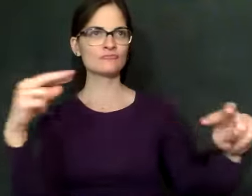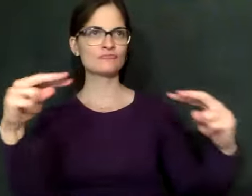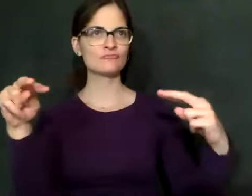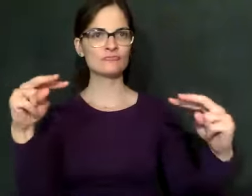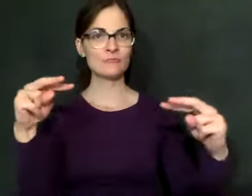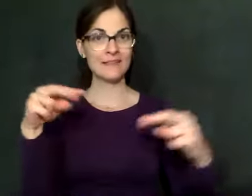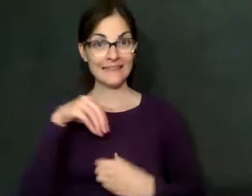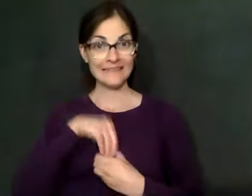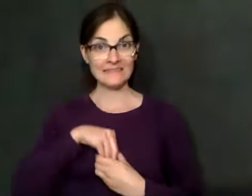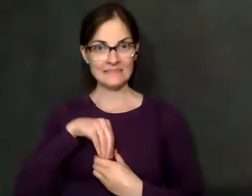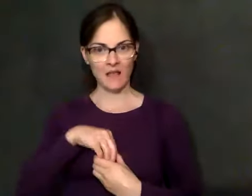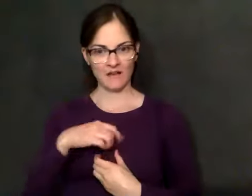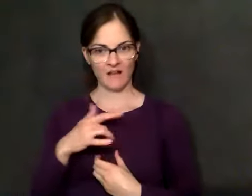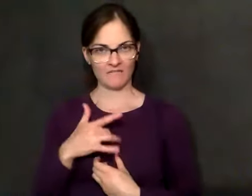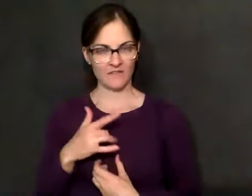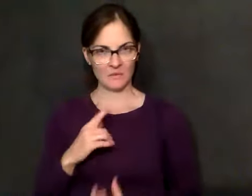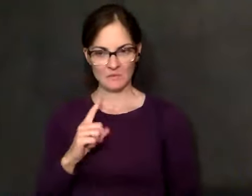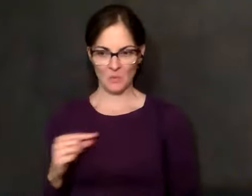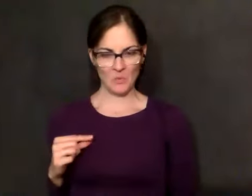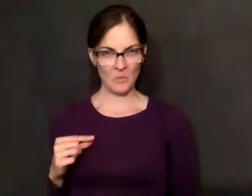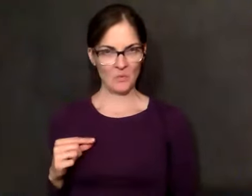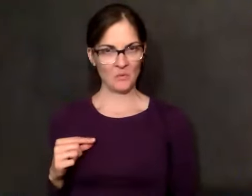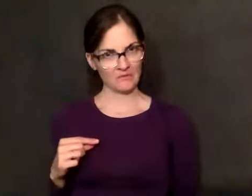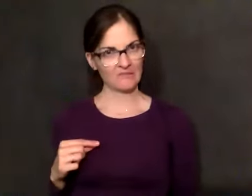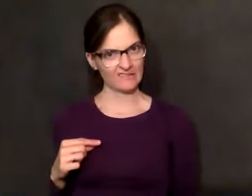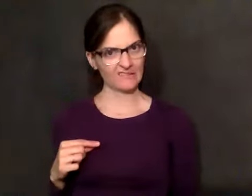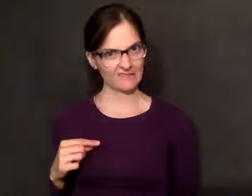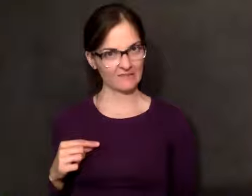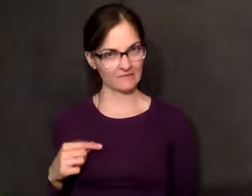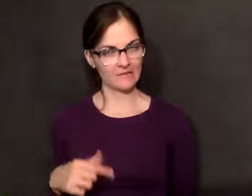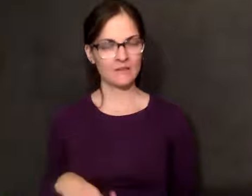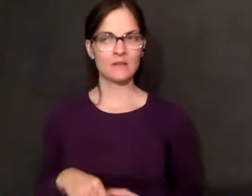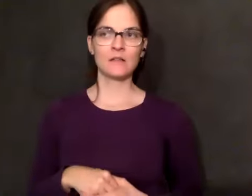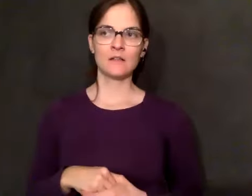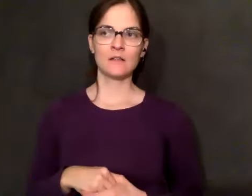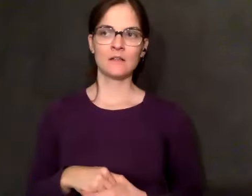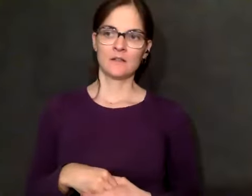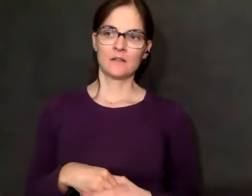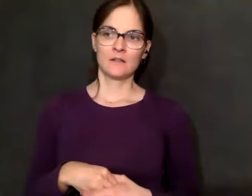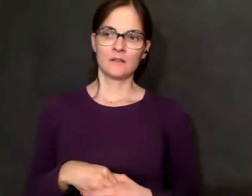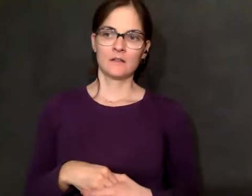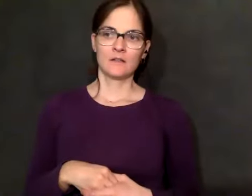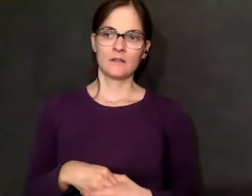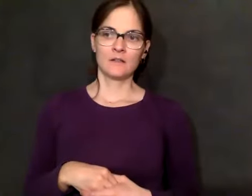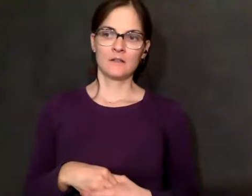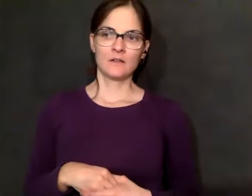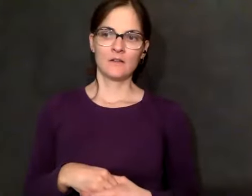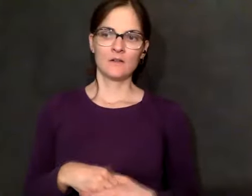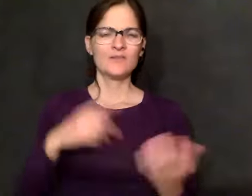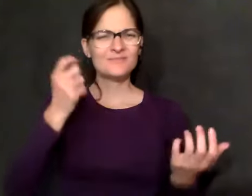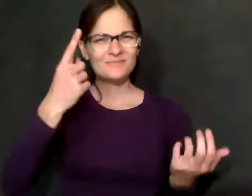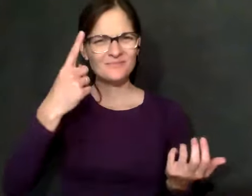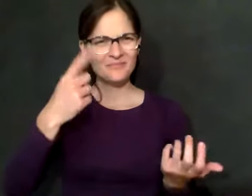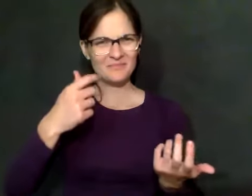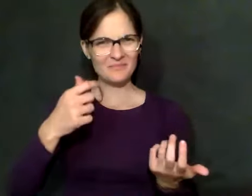but it was, of course, the internal thing about being humble. Same time this is all happening, I'm creeping into the shower and getting down on my knees,